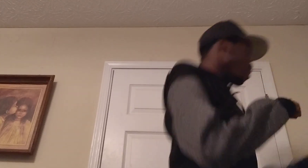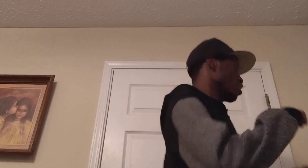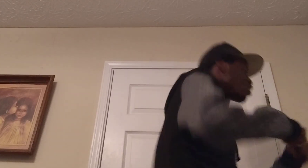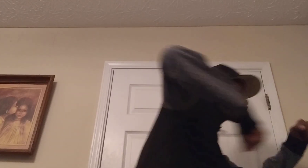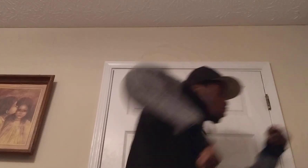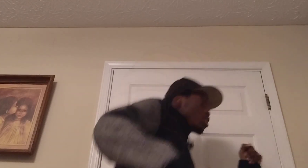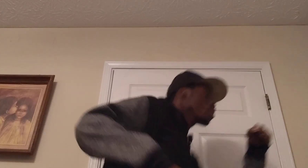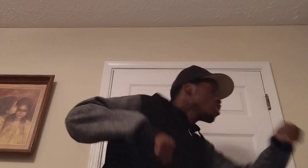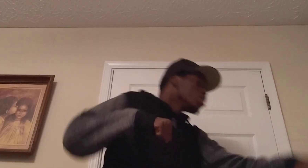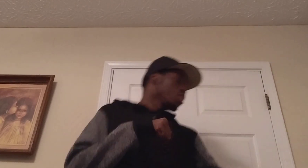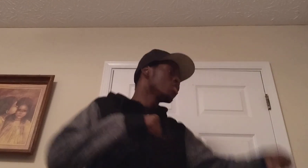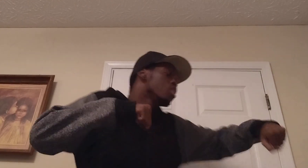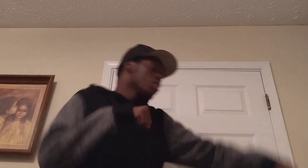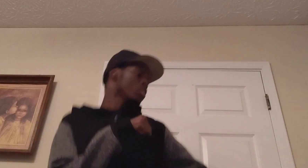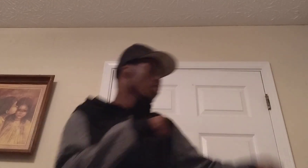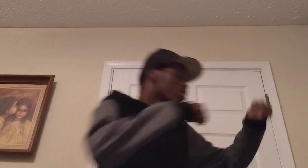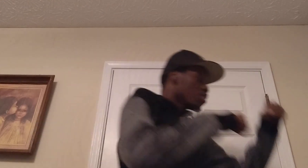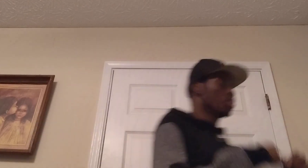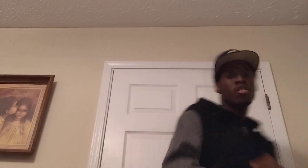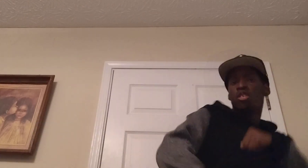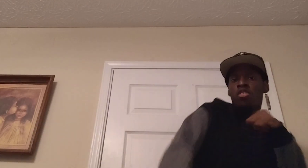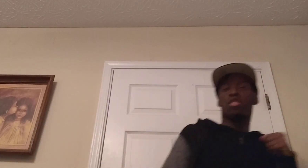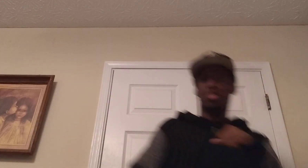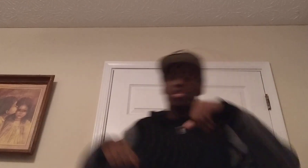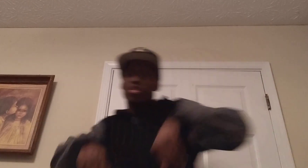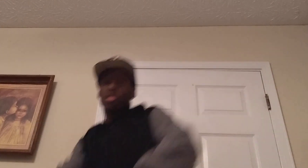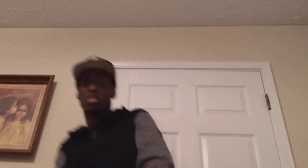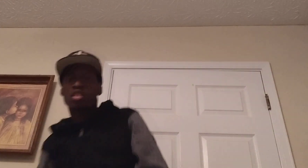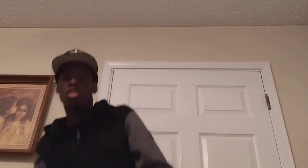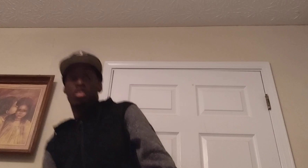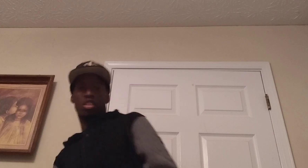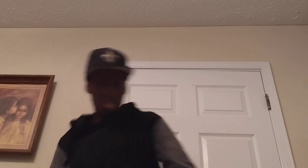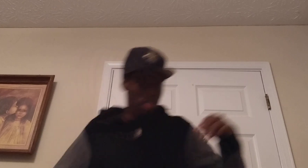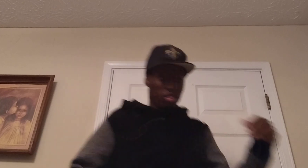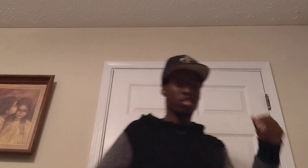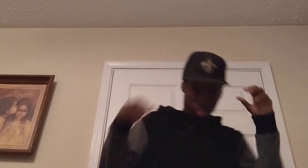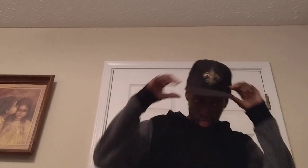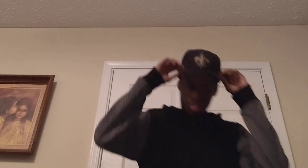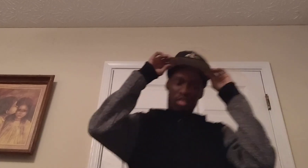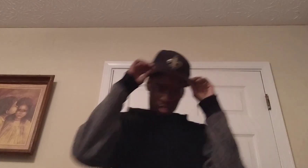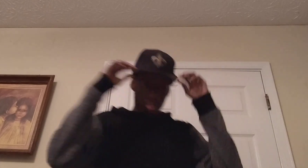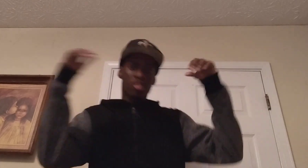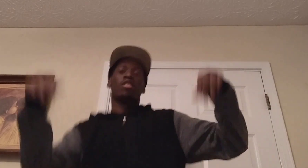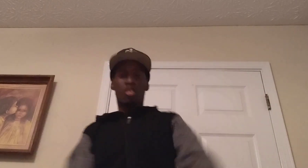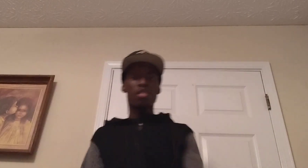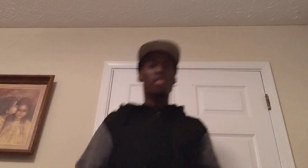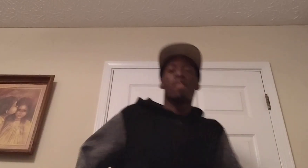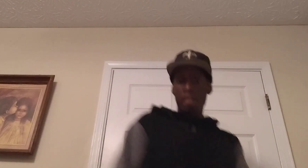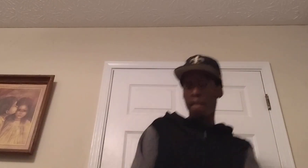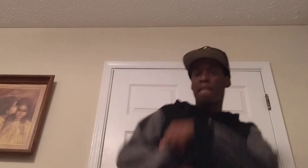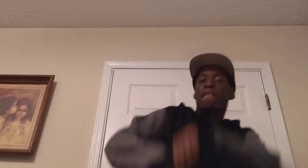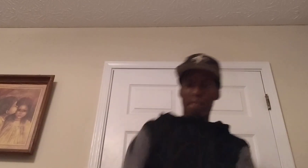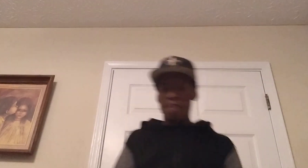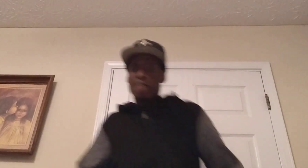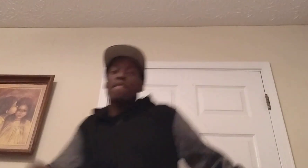I'm showing off. I was just frontin'. You know I want you, babe. I'm ready to bet